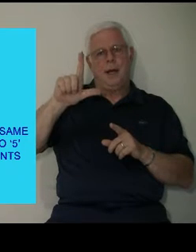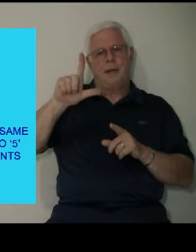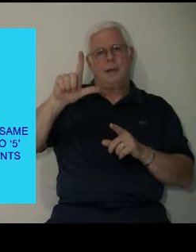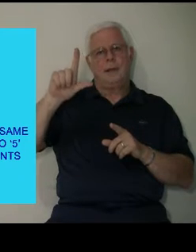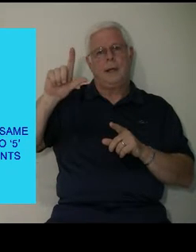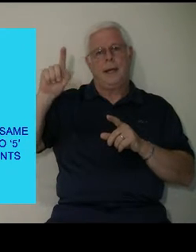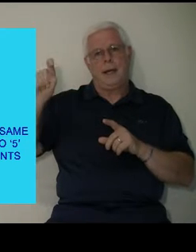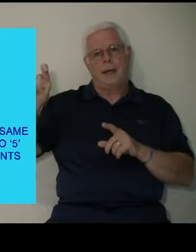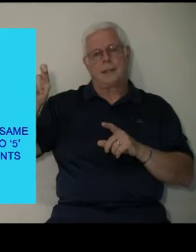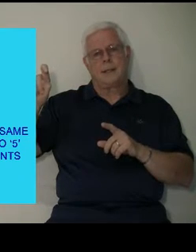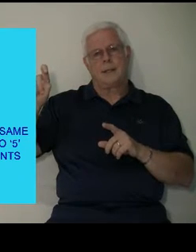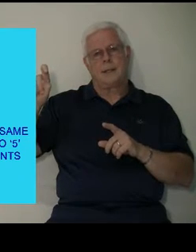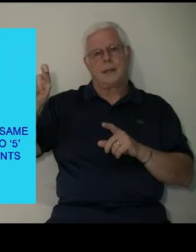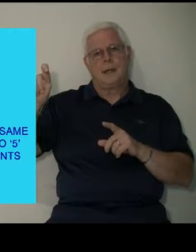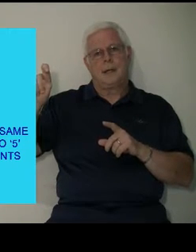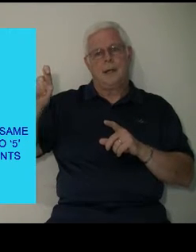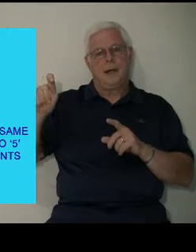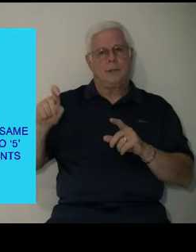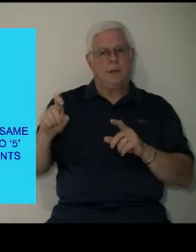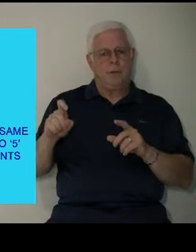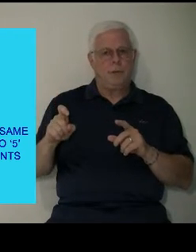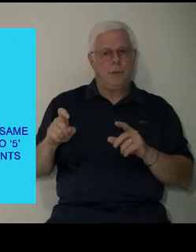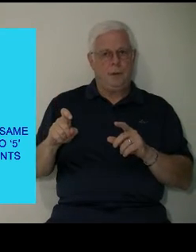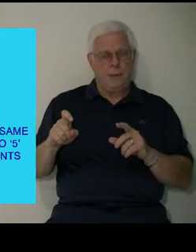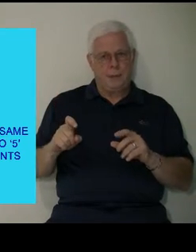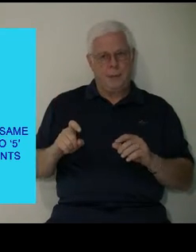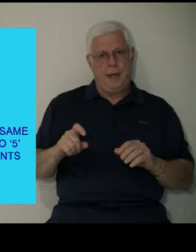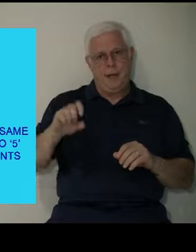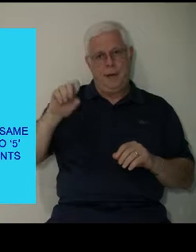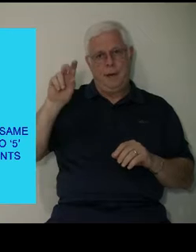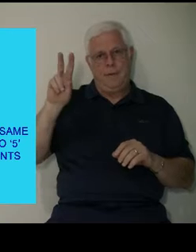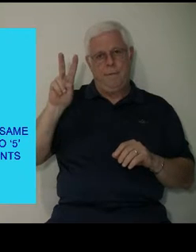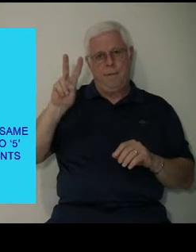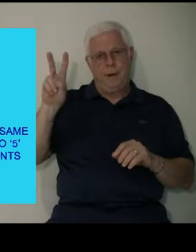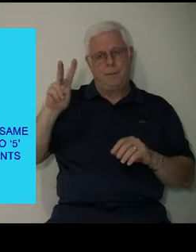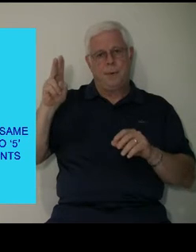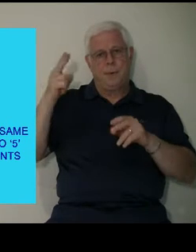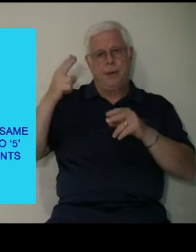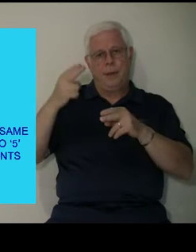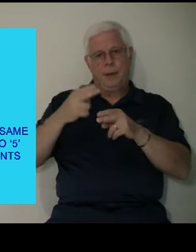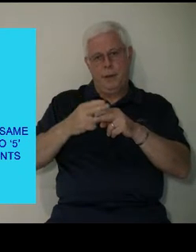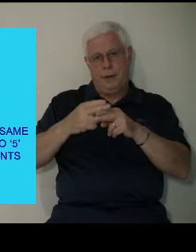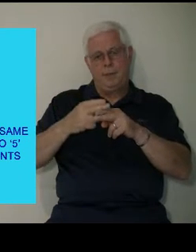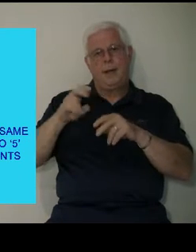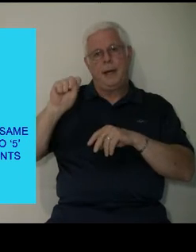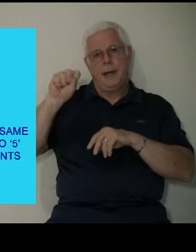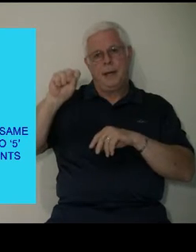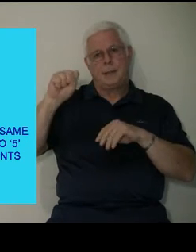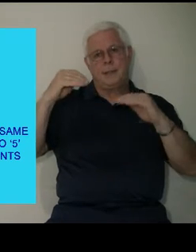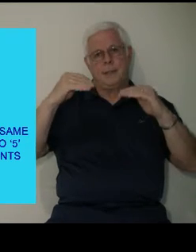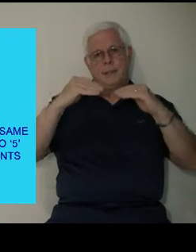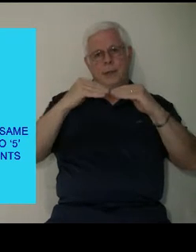L and X. And so you can say variable name S is equal